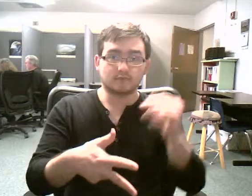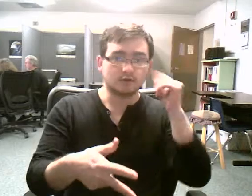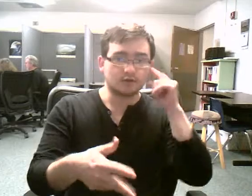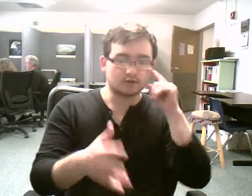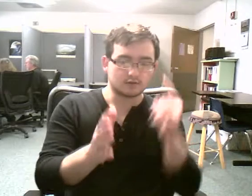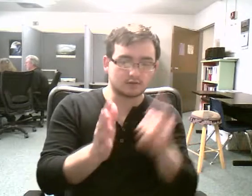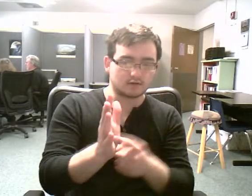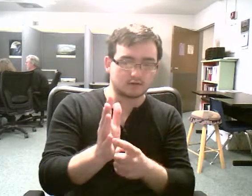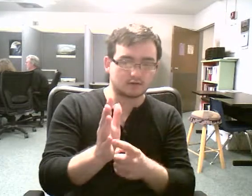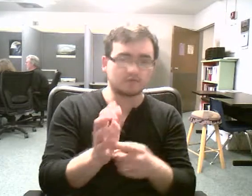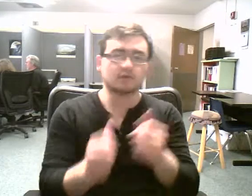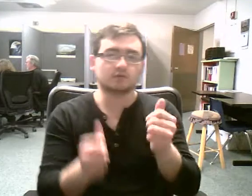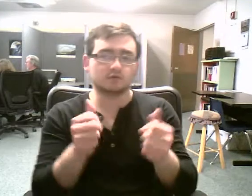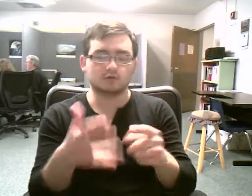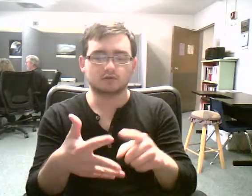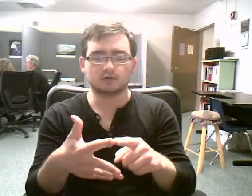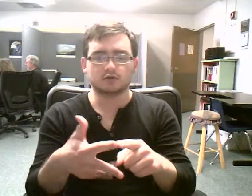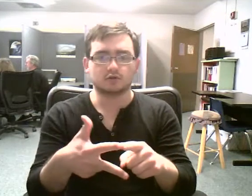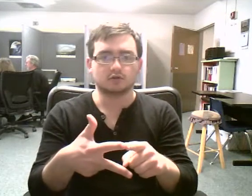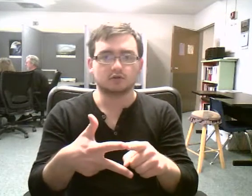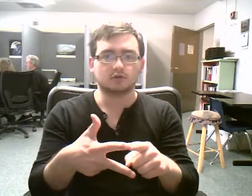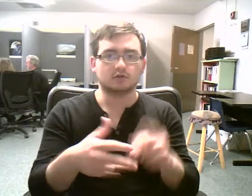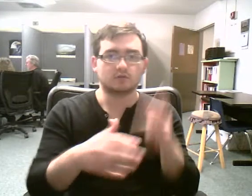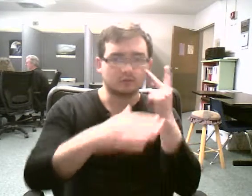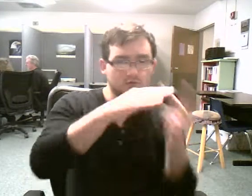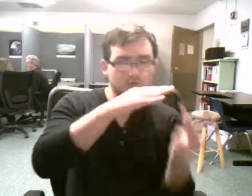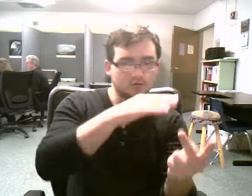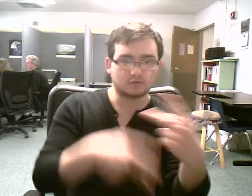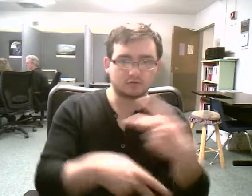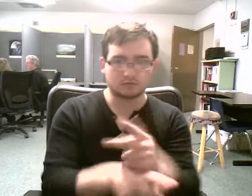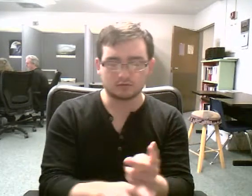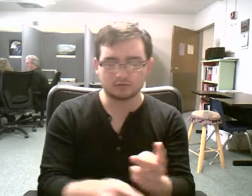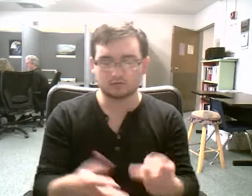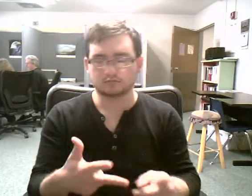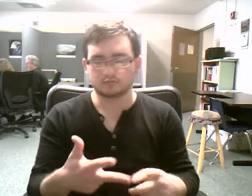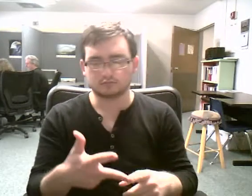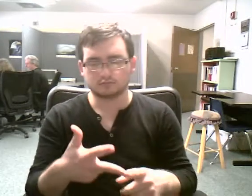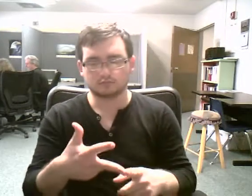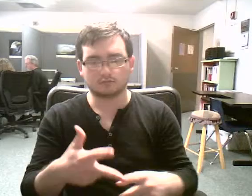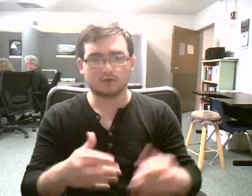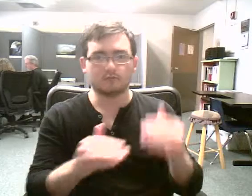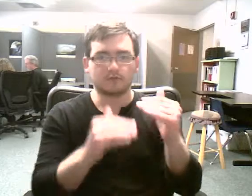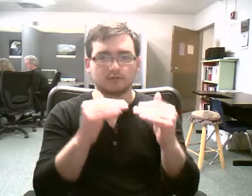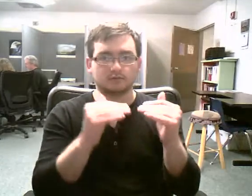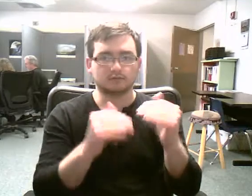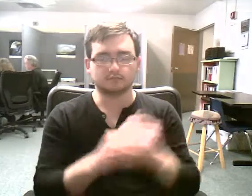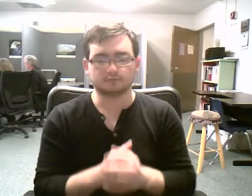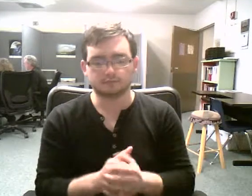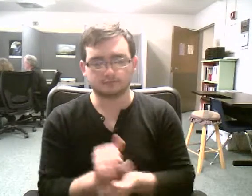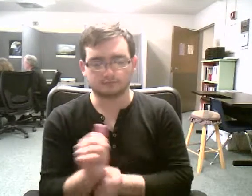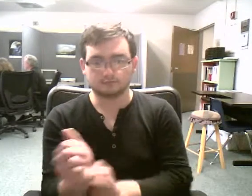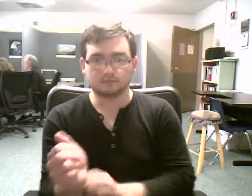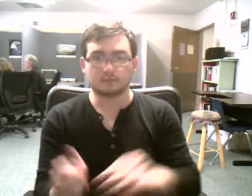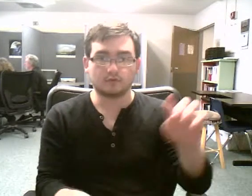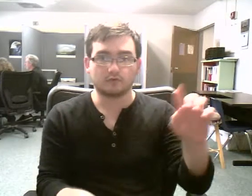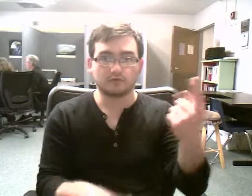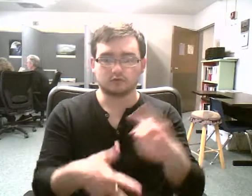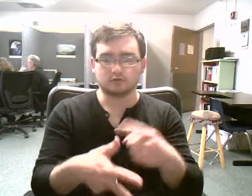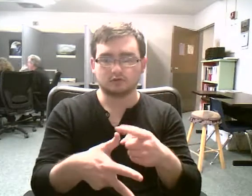Some steps for doing reactions are, first, identify the type of reaction. That is it a composition? Is it a decomposition? Is it a